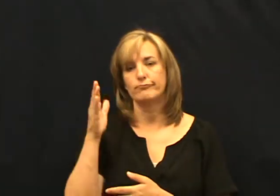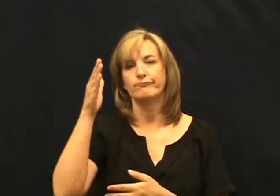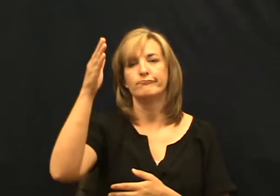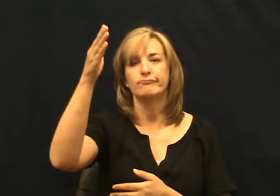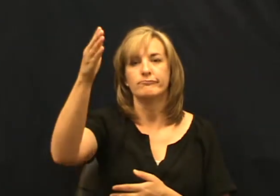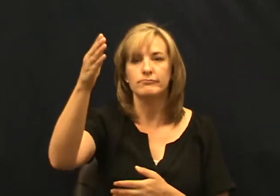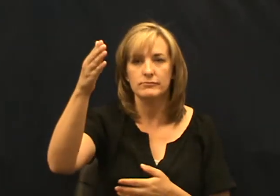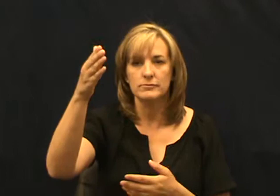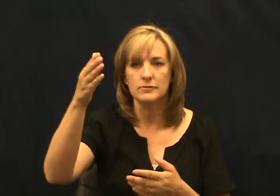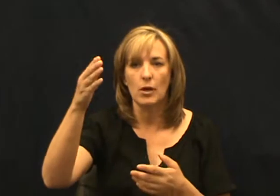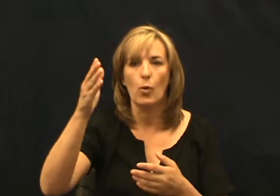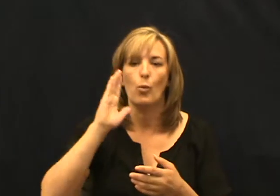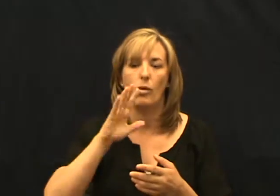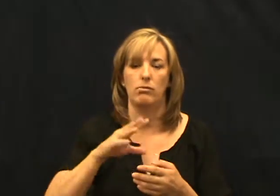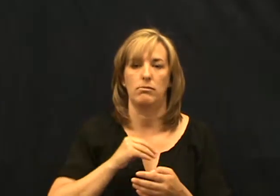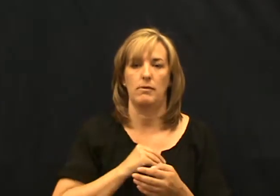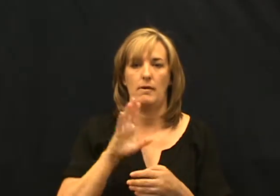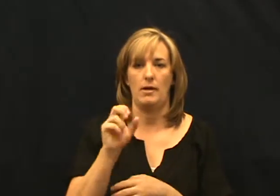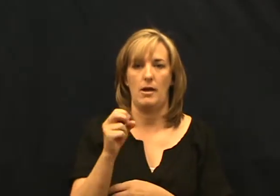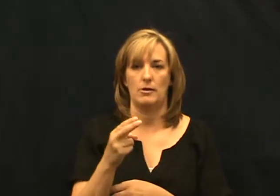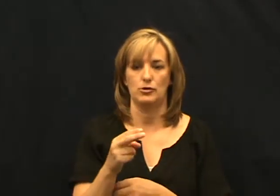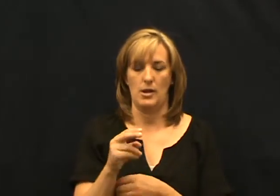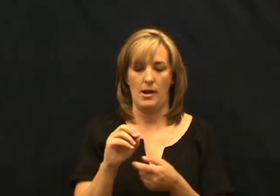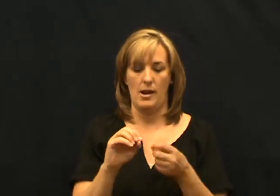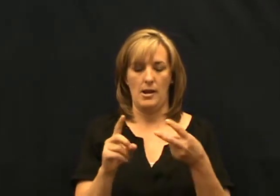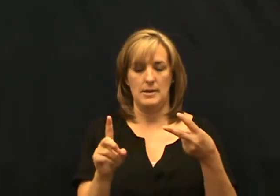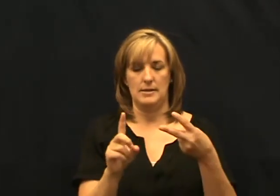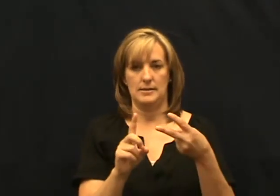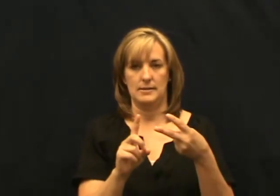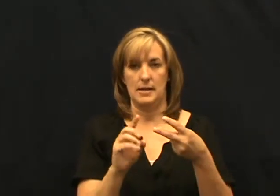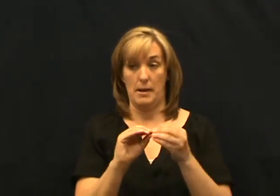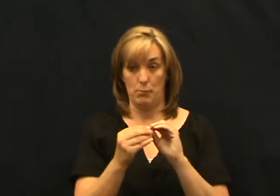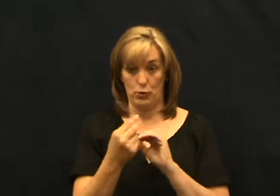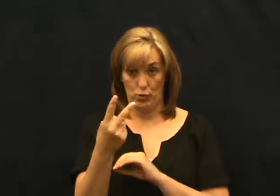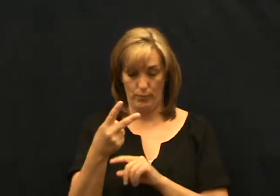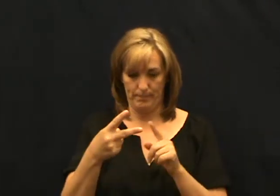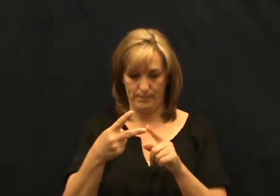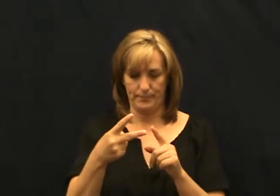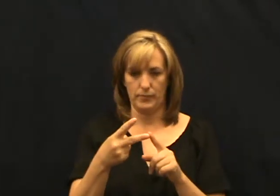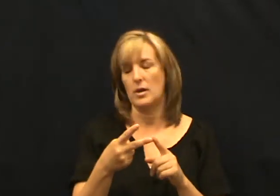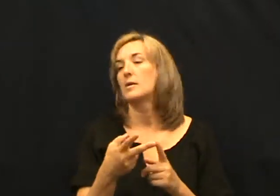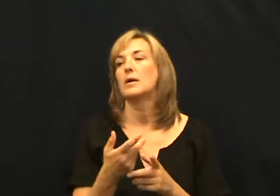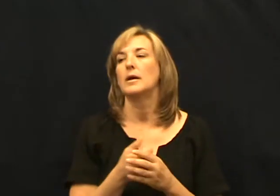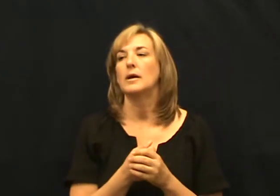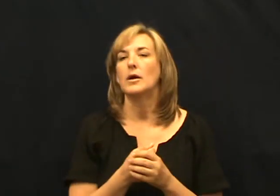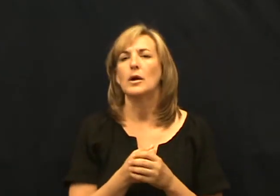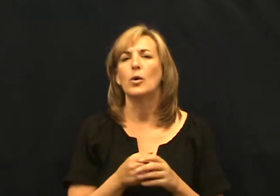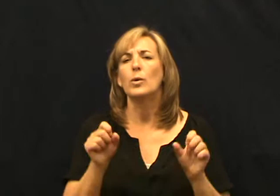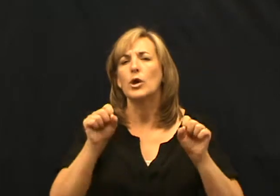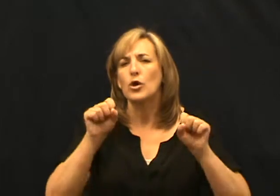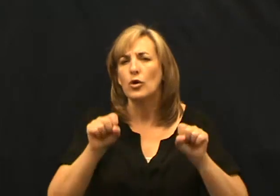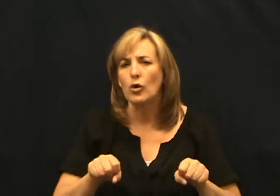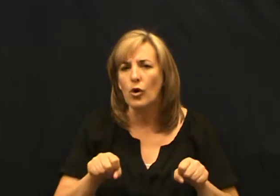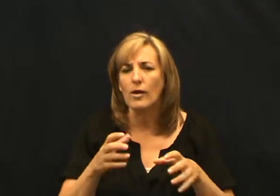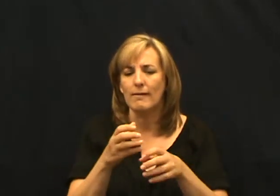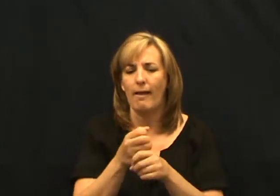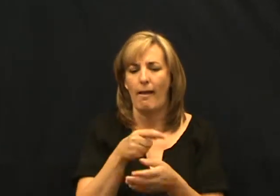number on the corresponding timeline. It's conceivable that we can receive cash in a period before the goods and services